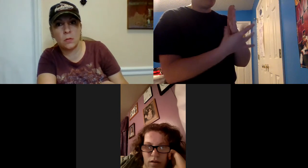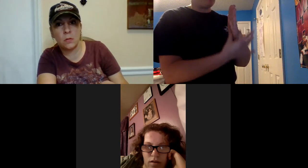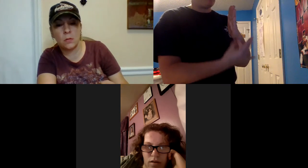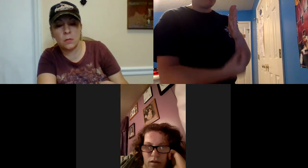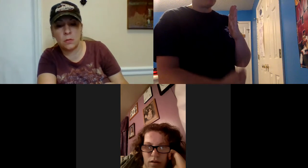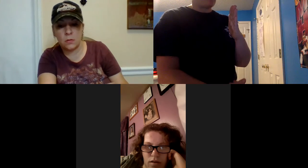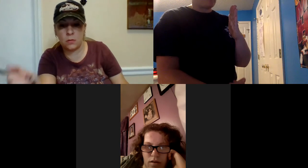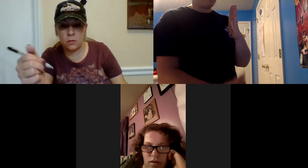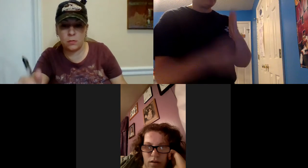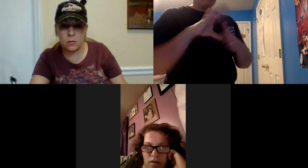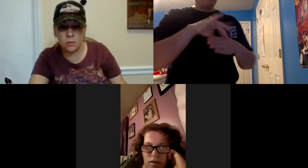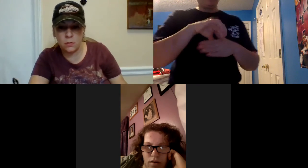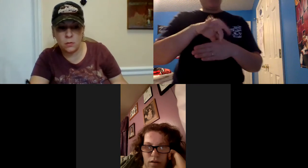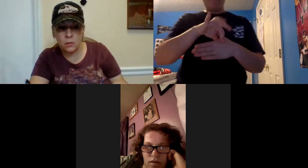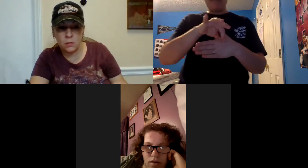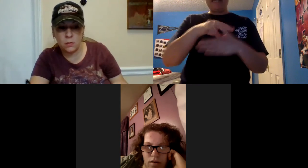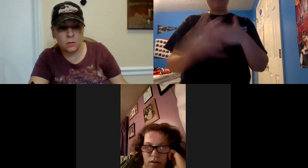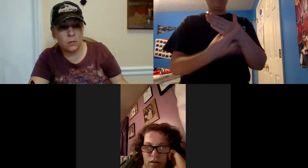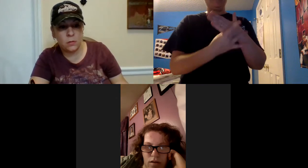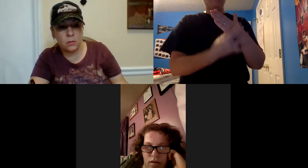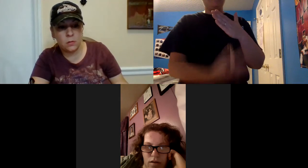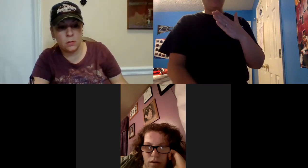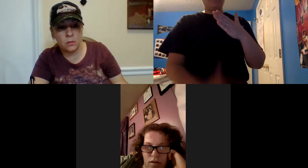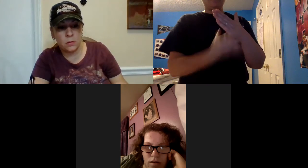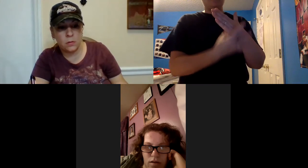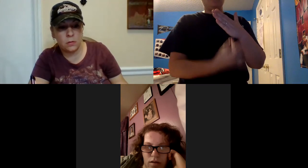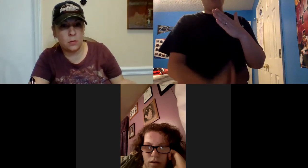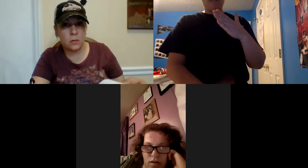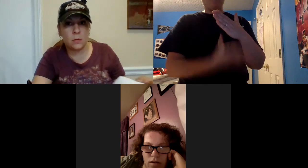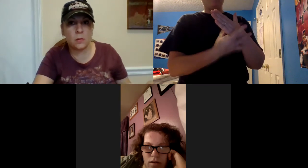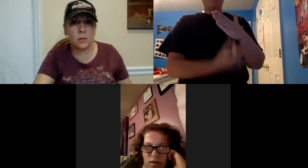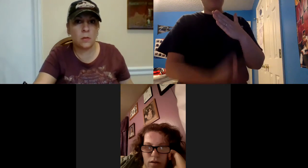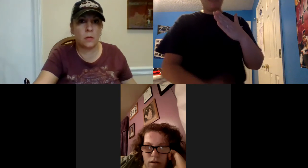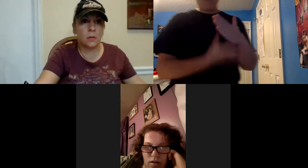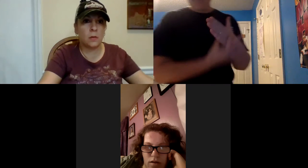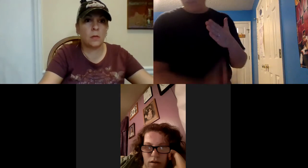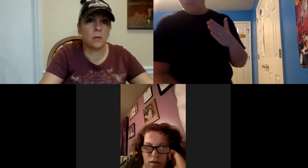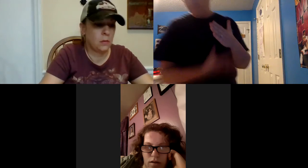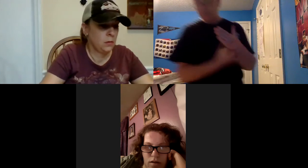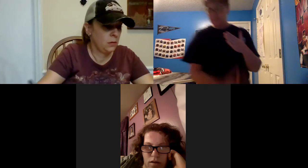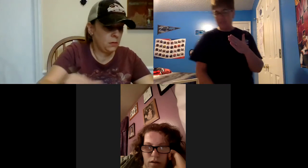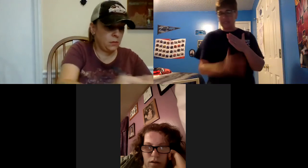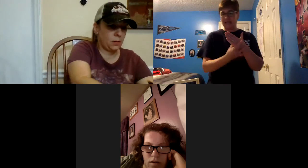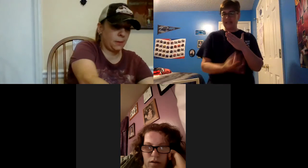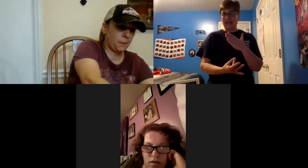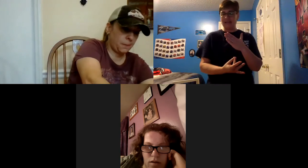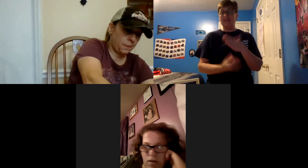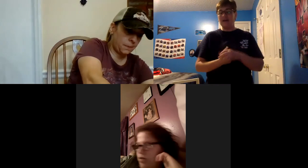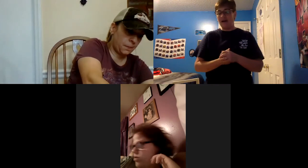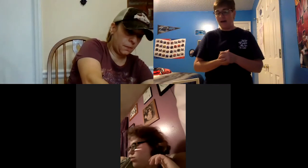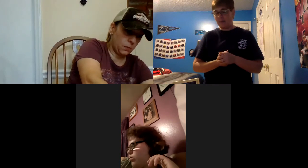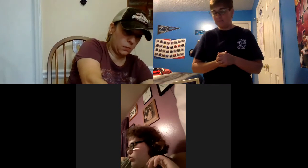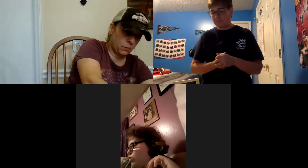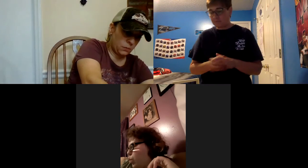really remember if that's right, because you've got meat and then gravy. So yeah, I'm pretty sure that's like that.